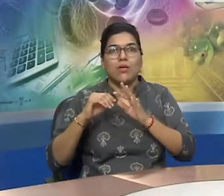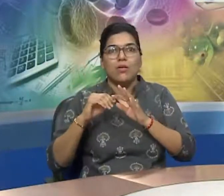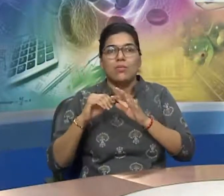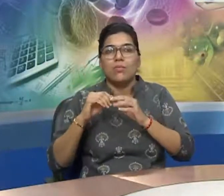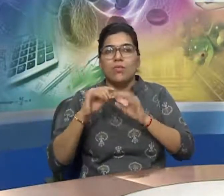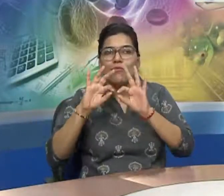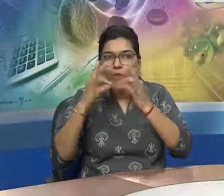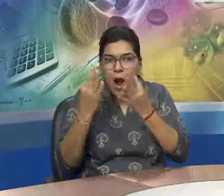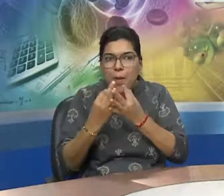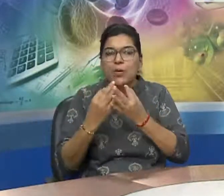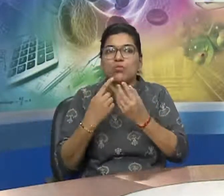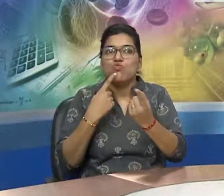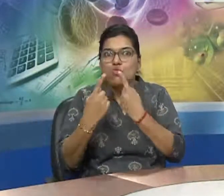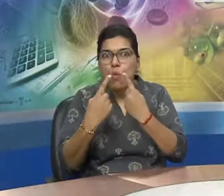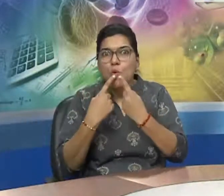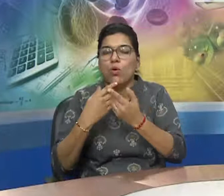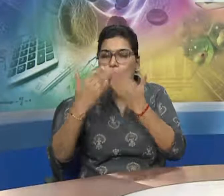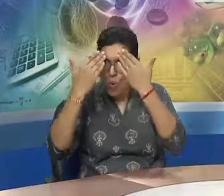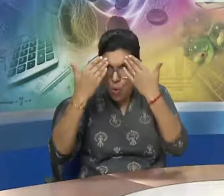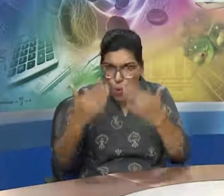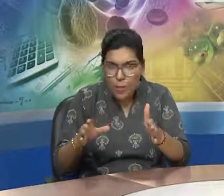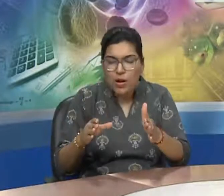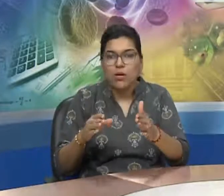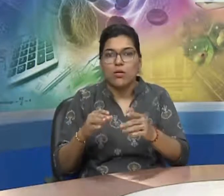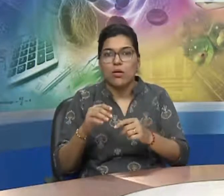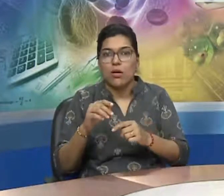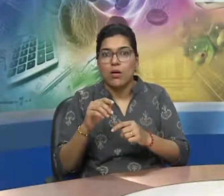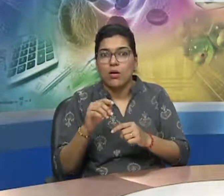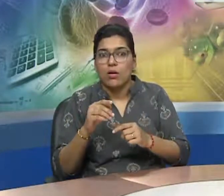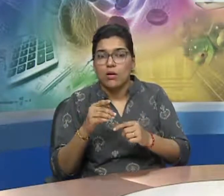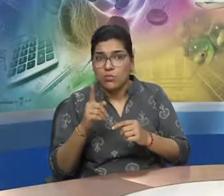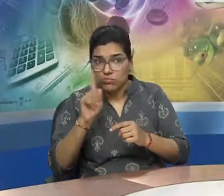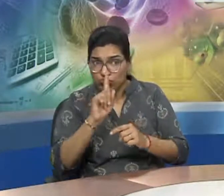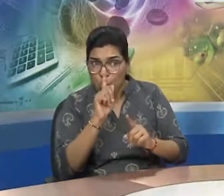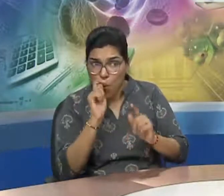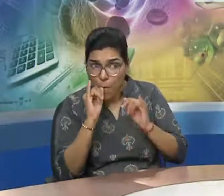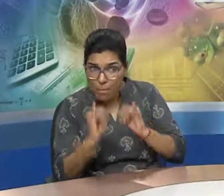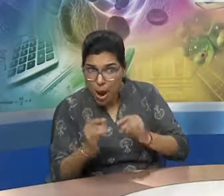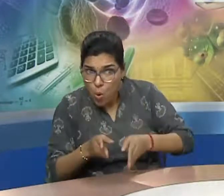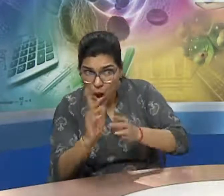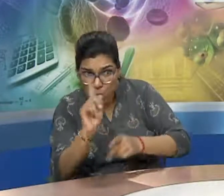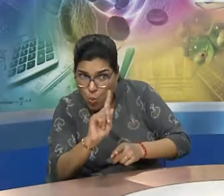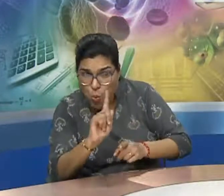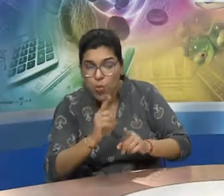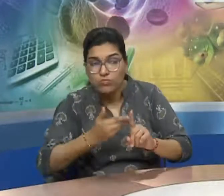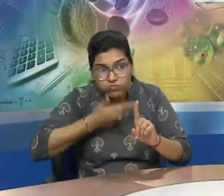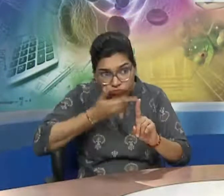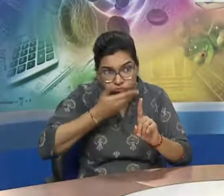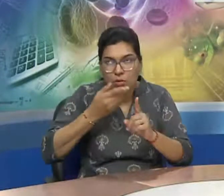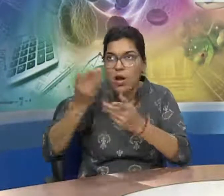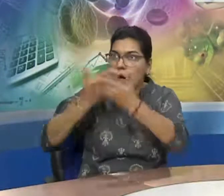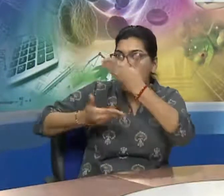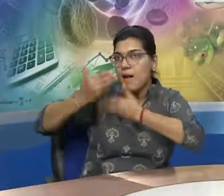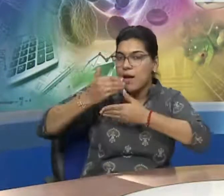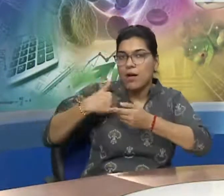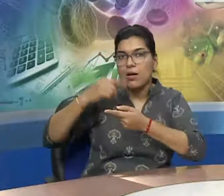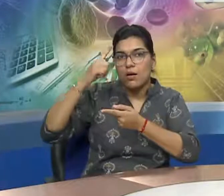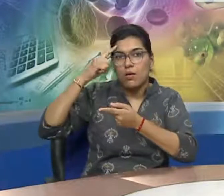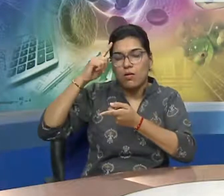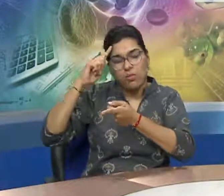disappears. And in each different situation, we behave in the way